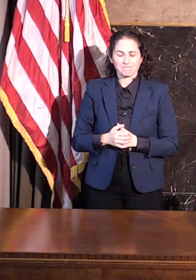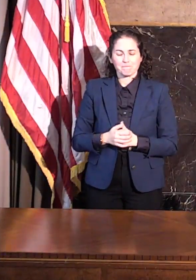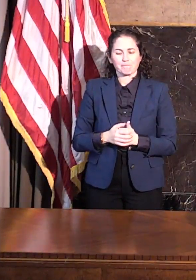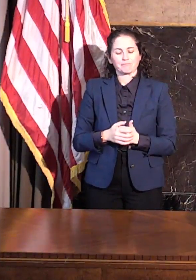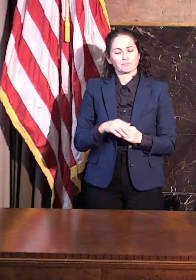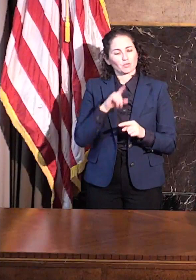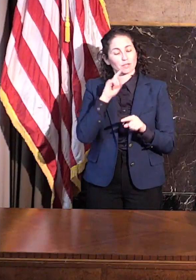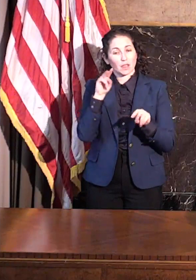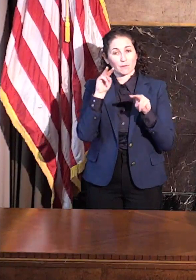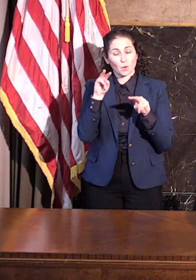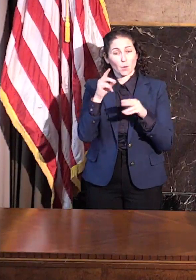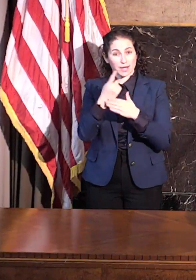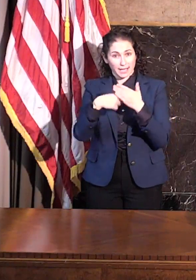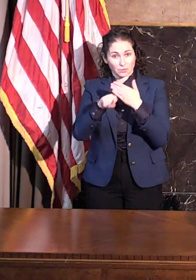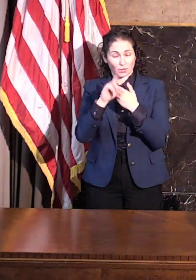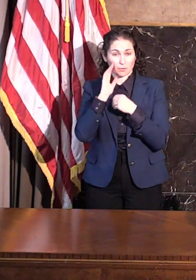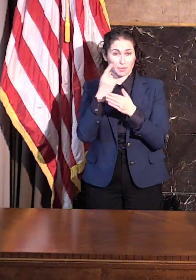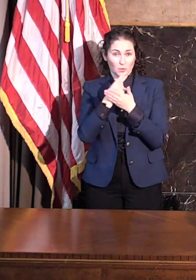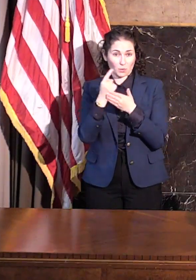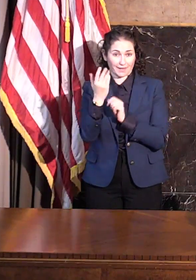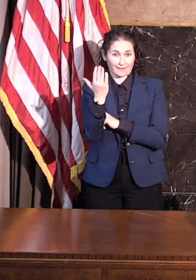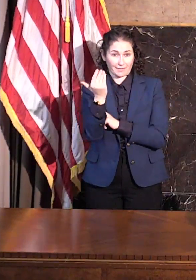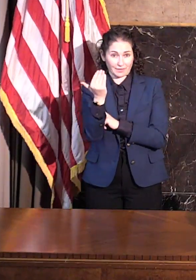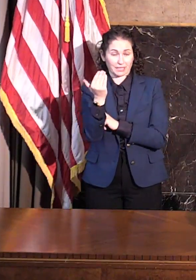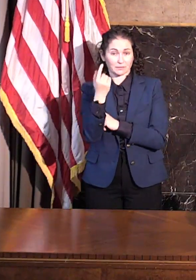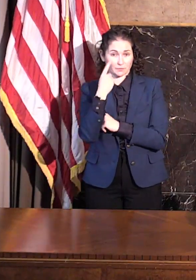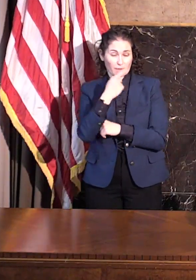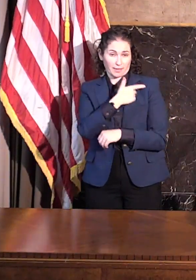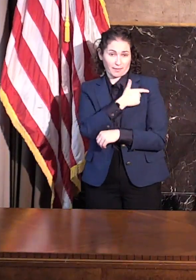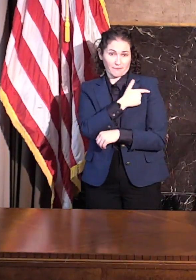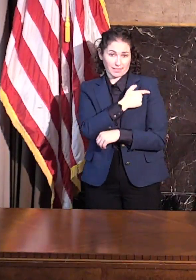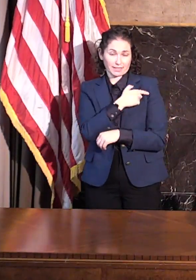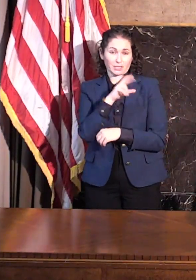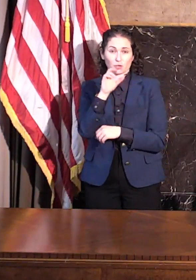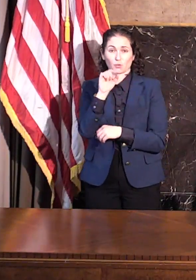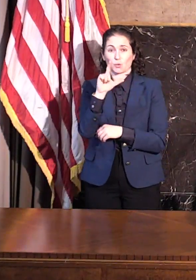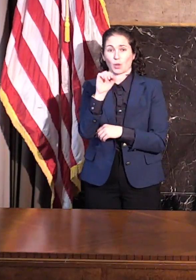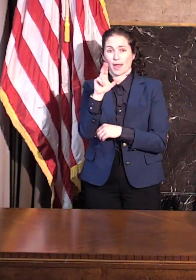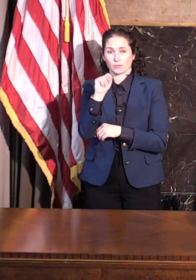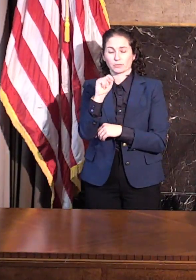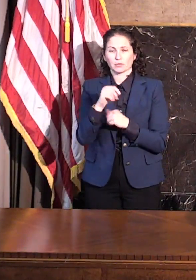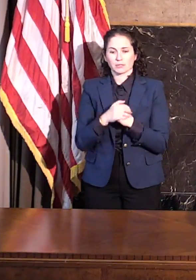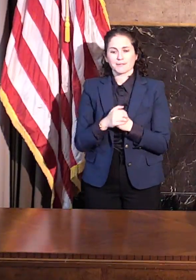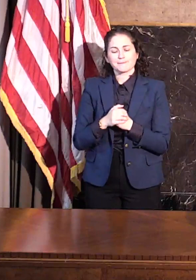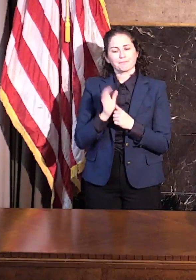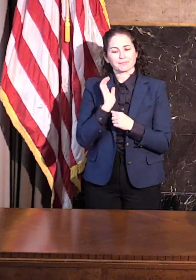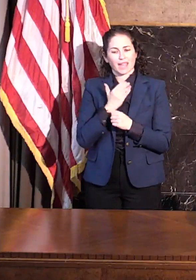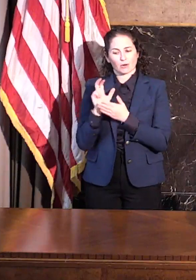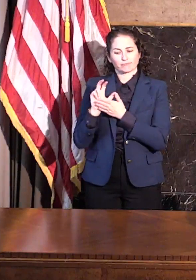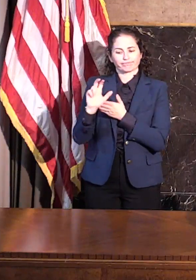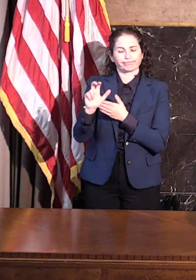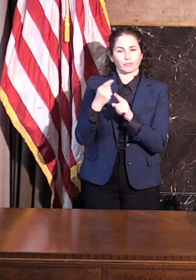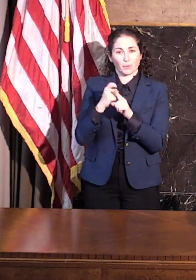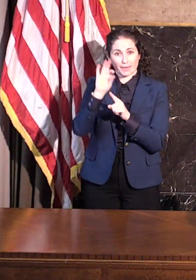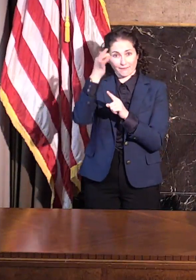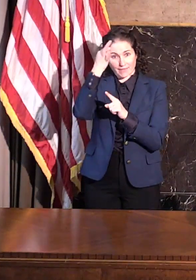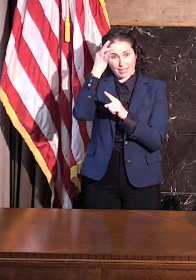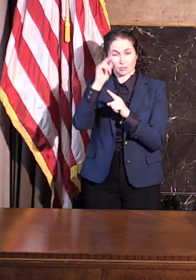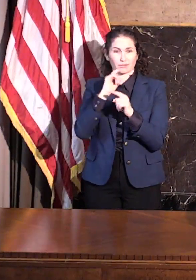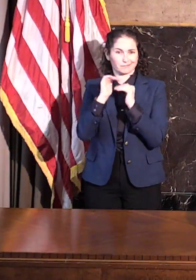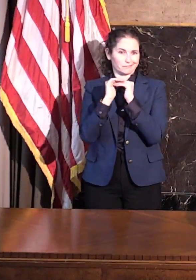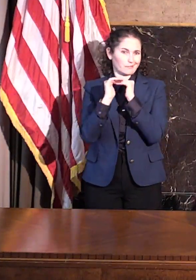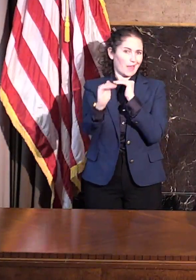185,000 first doses to Louisiana on top of what we've gotten on the state allotment. This is going to add even more to those, so